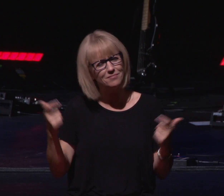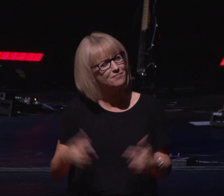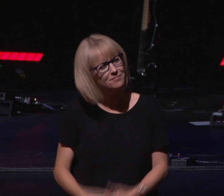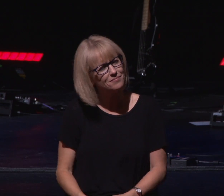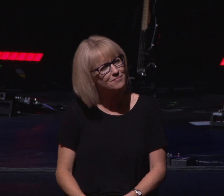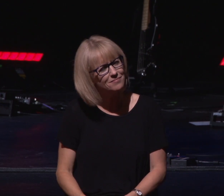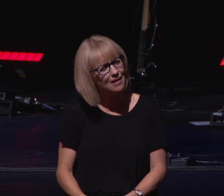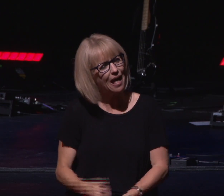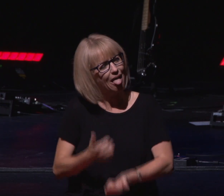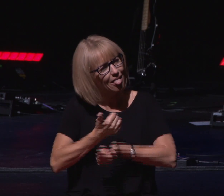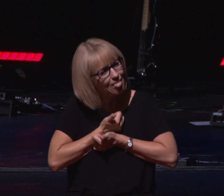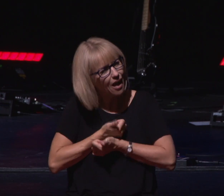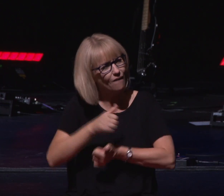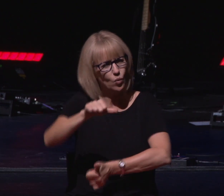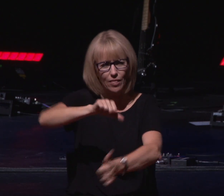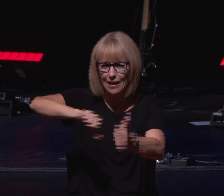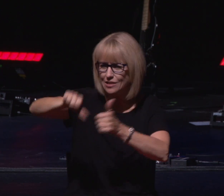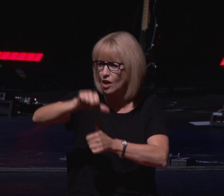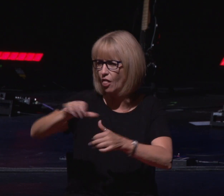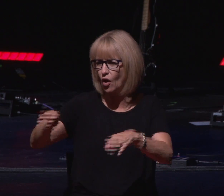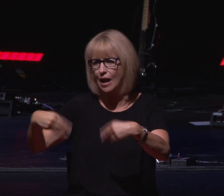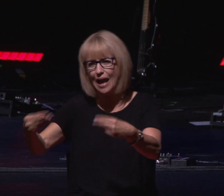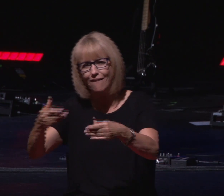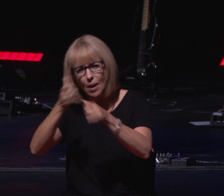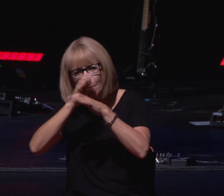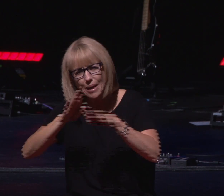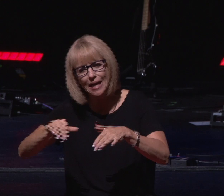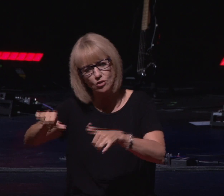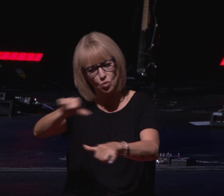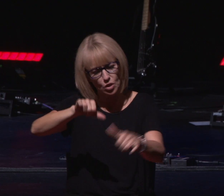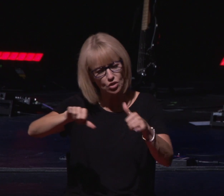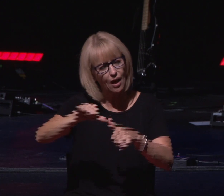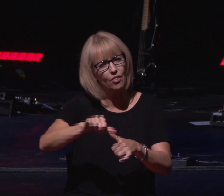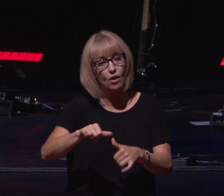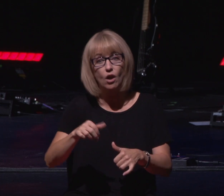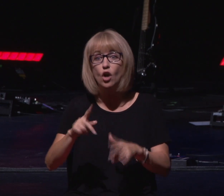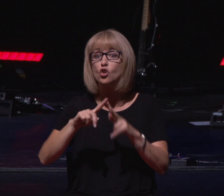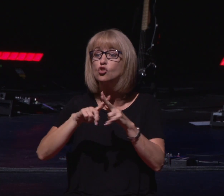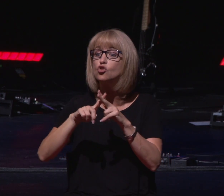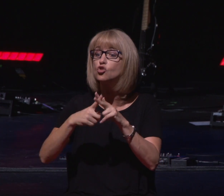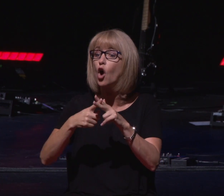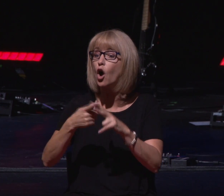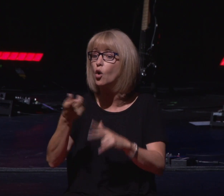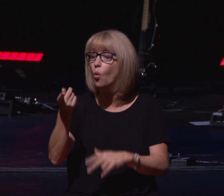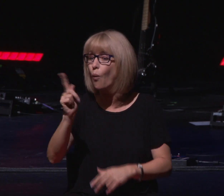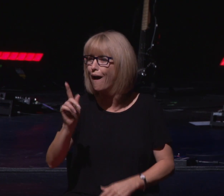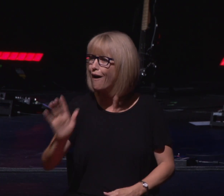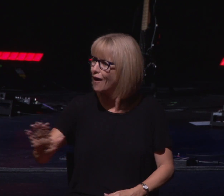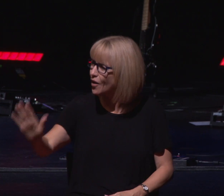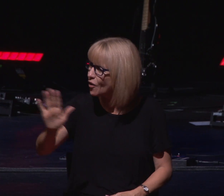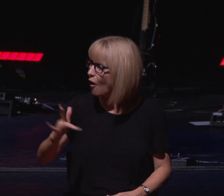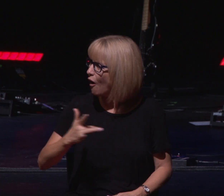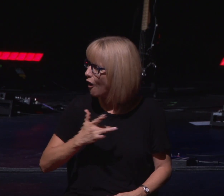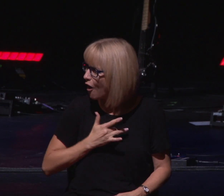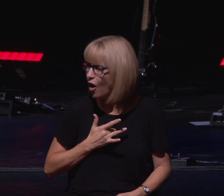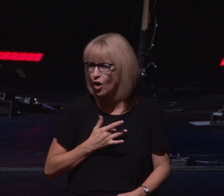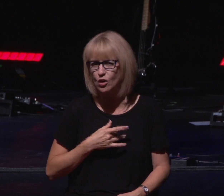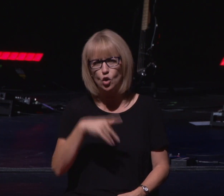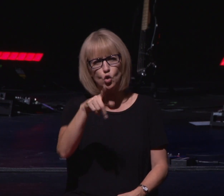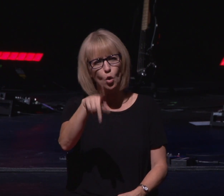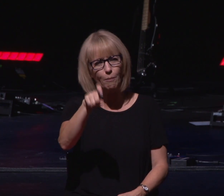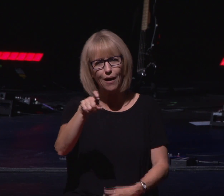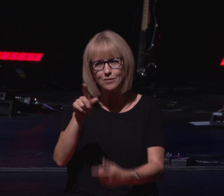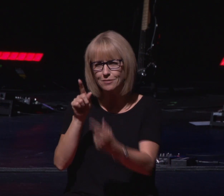others. We're supposed to live with them, bring peace to others. But it's got to start with your heart. We got to start talking about it. You need to go up to someone and say, hey,